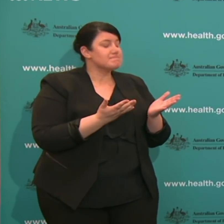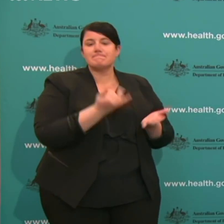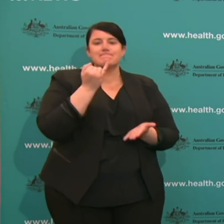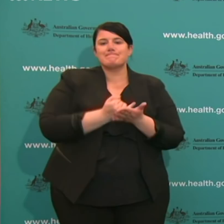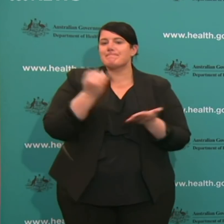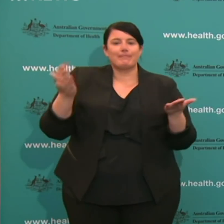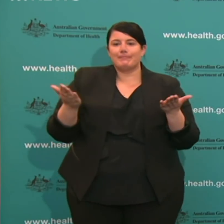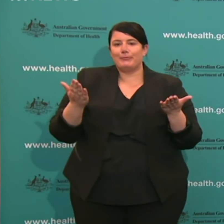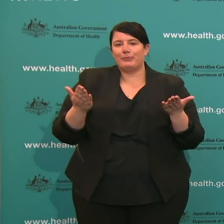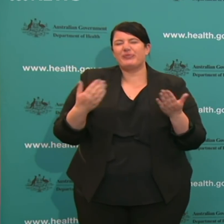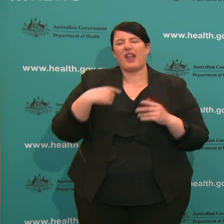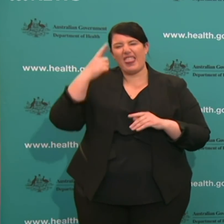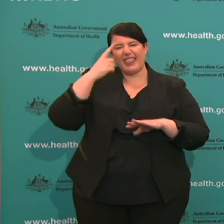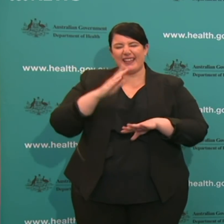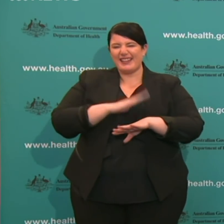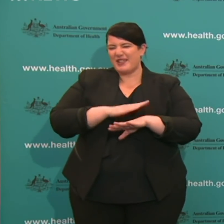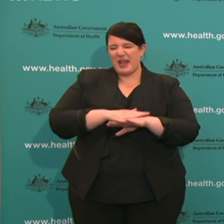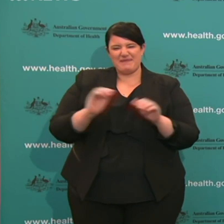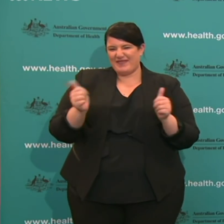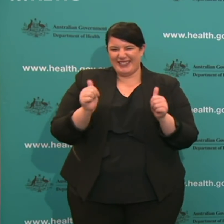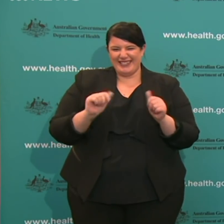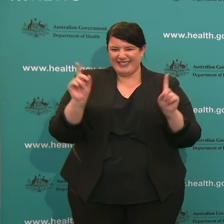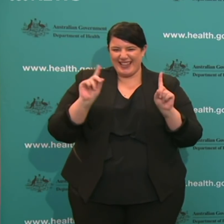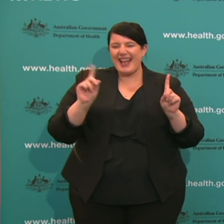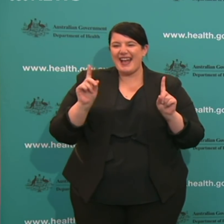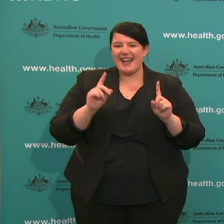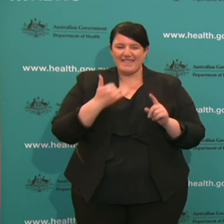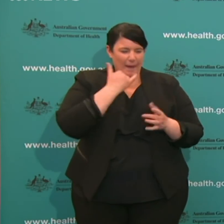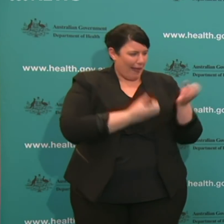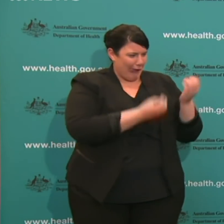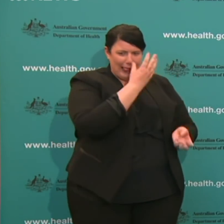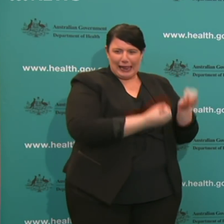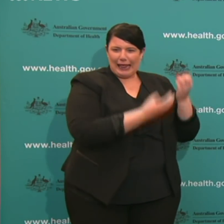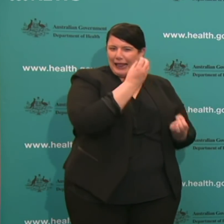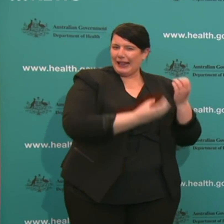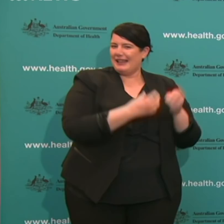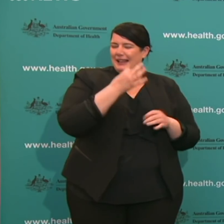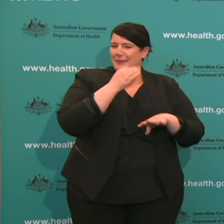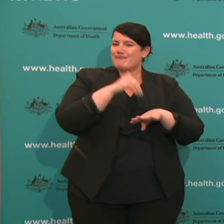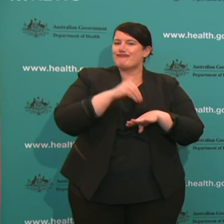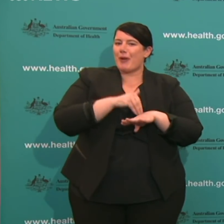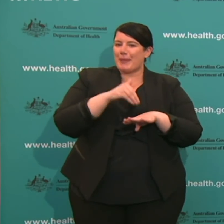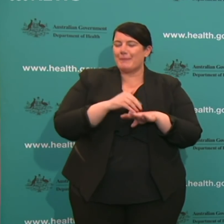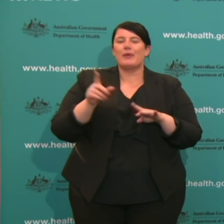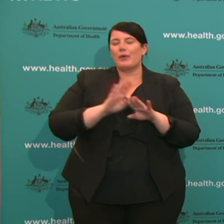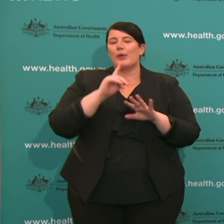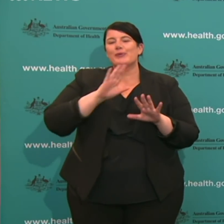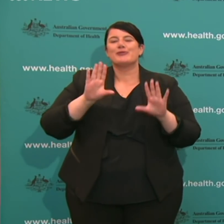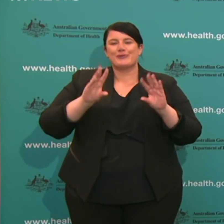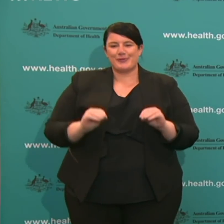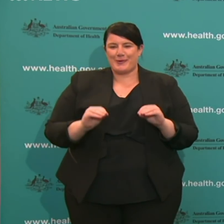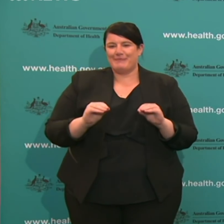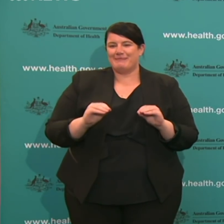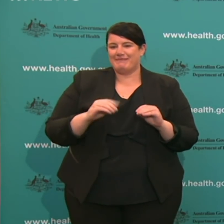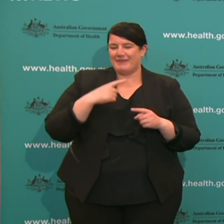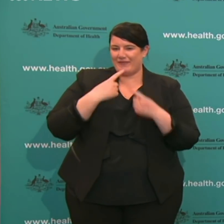Okay, now I think it's time, given the phones are a little bit problematic, that we wrap up the press conference today.